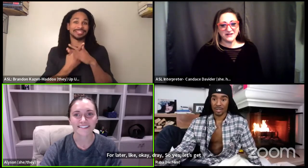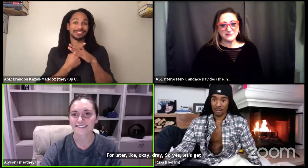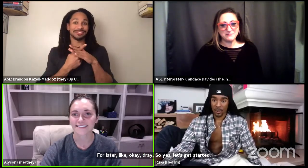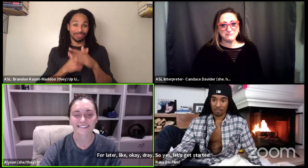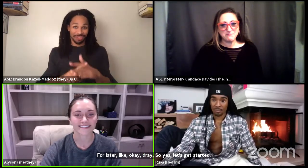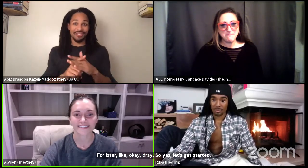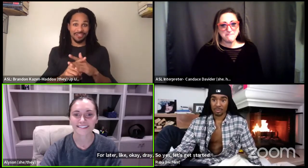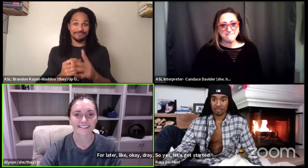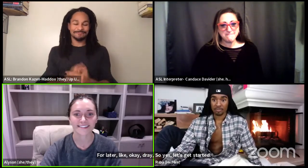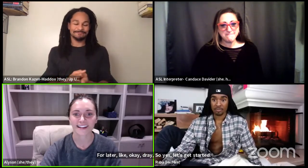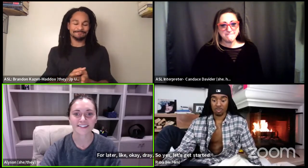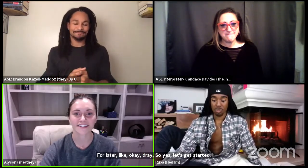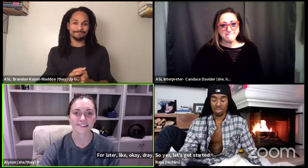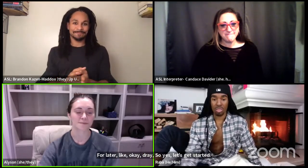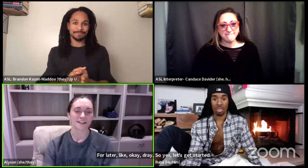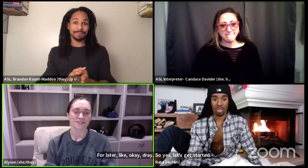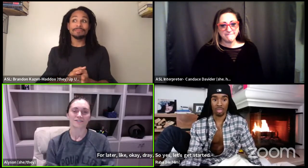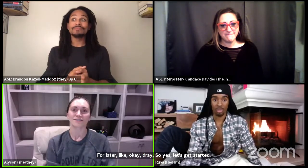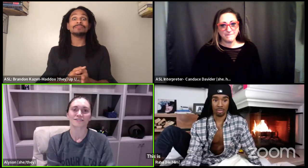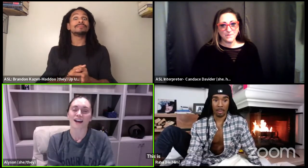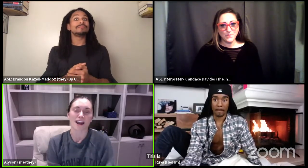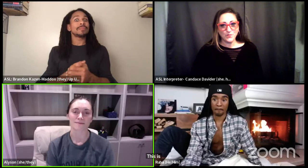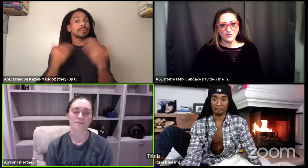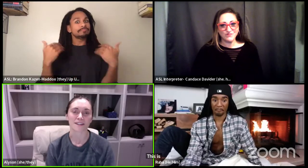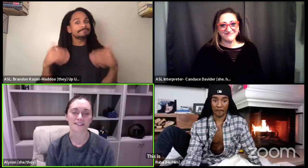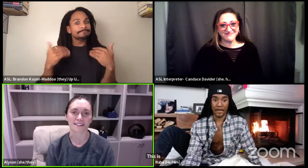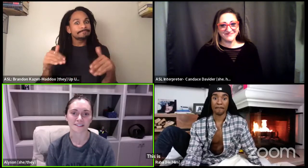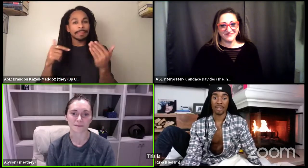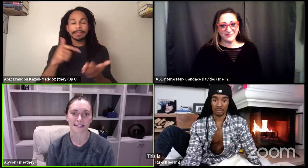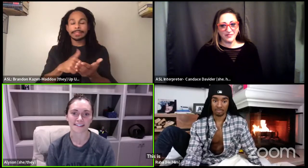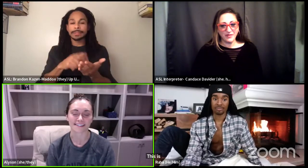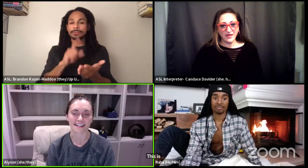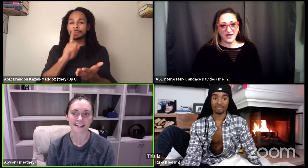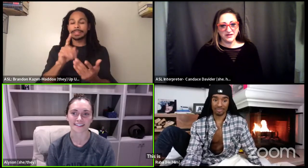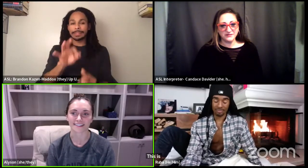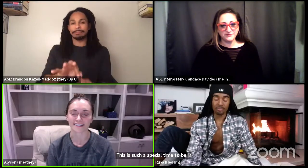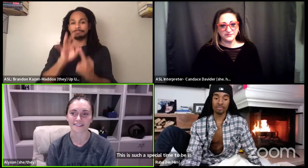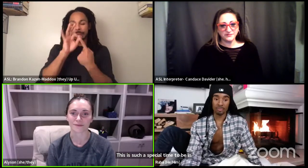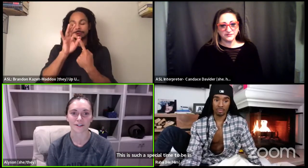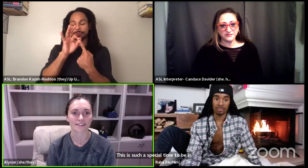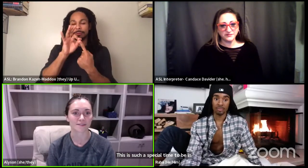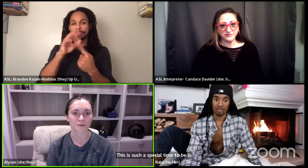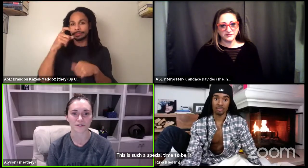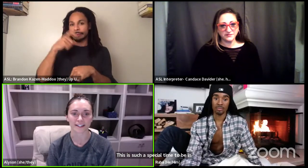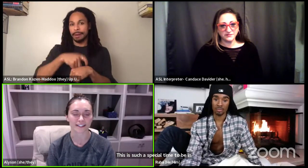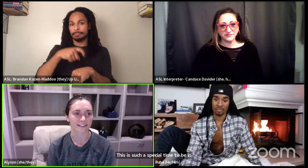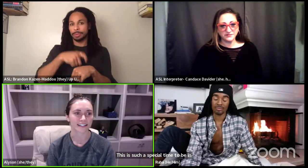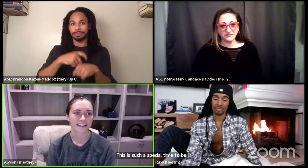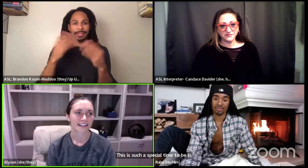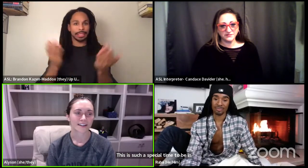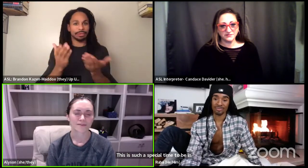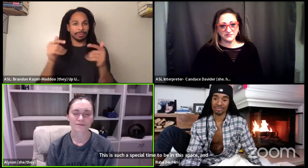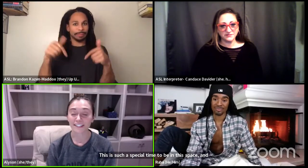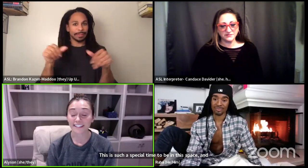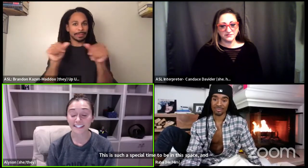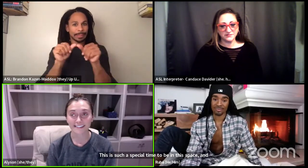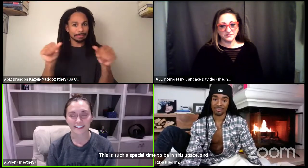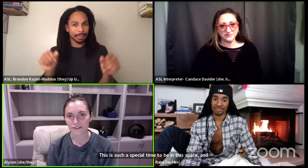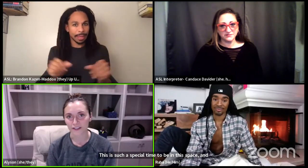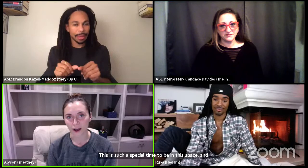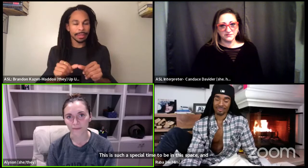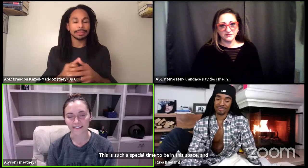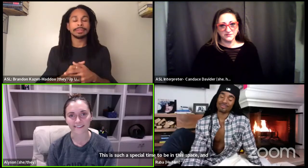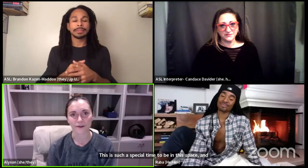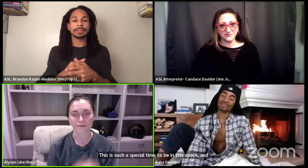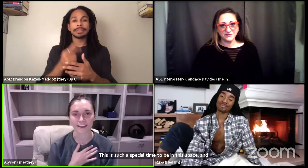This is such a special time to be in this space, and we're exploring really